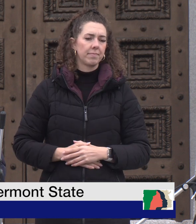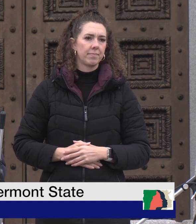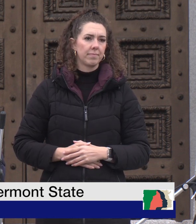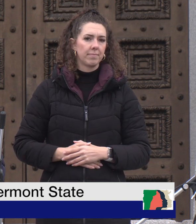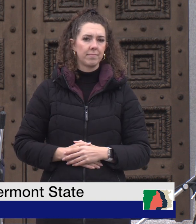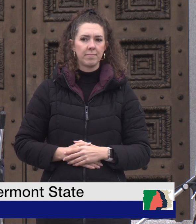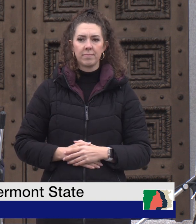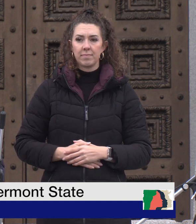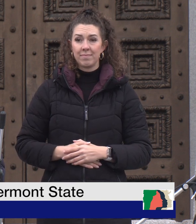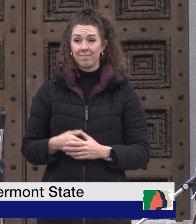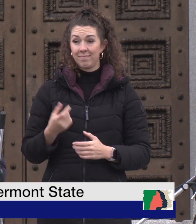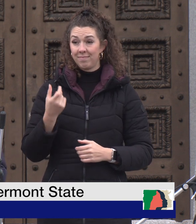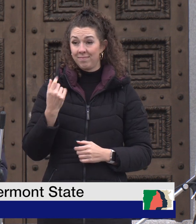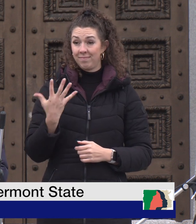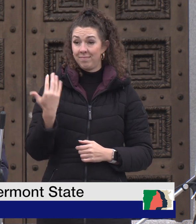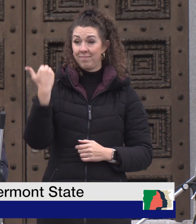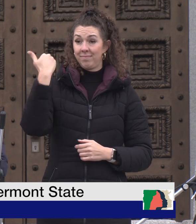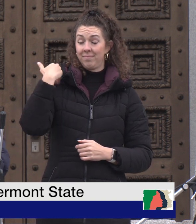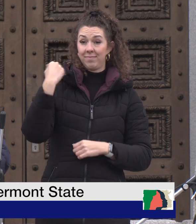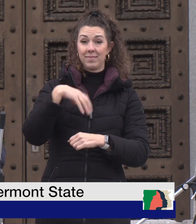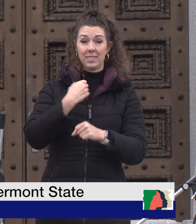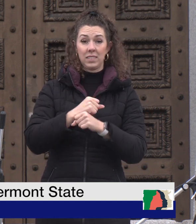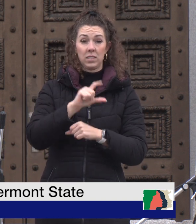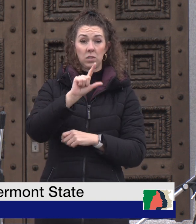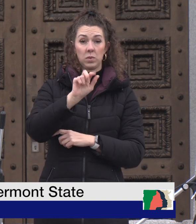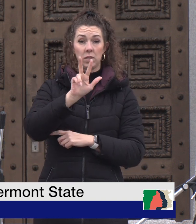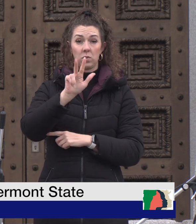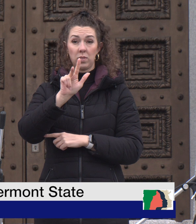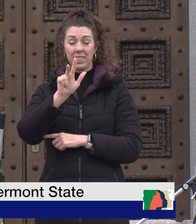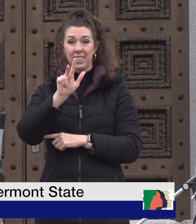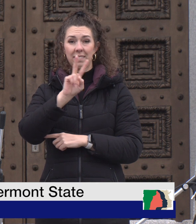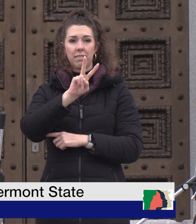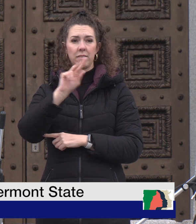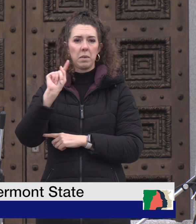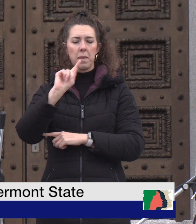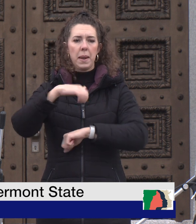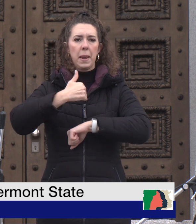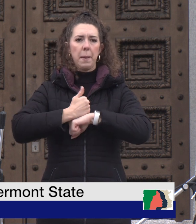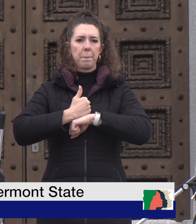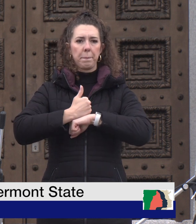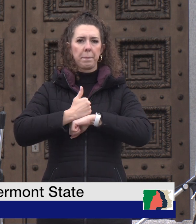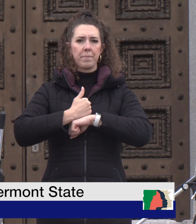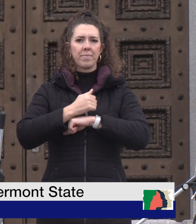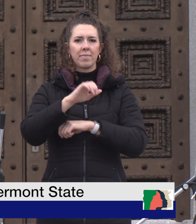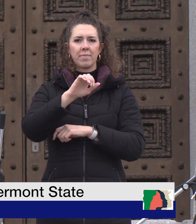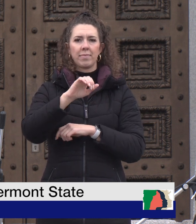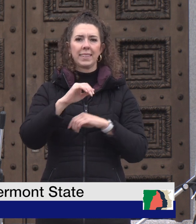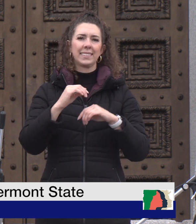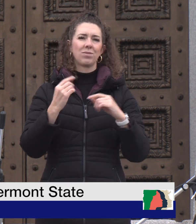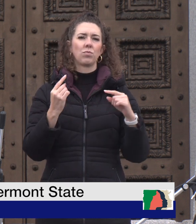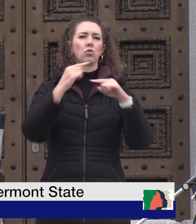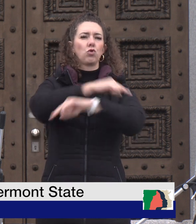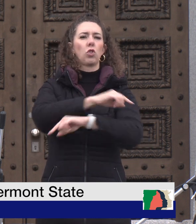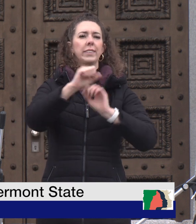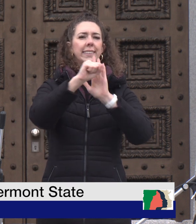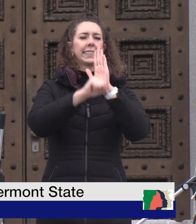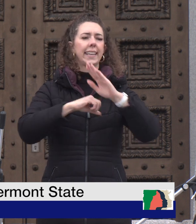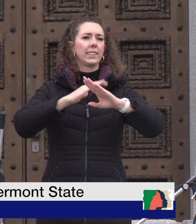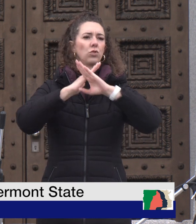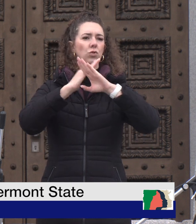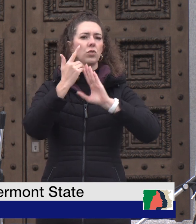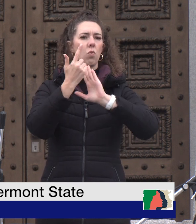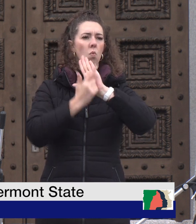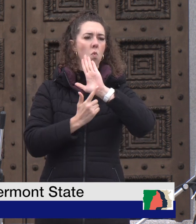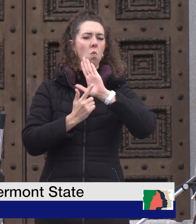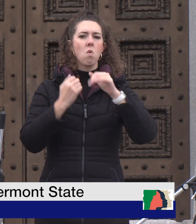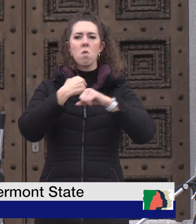busy in 2023, Vermont enacted interstate shield laws to protect providers, patients, and others